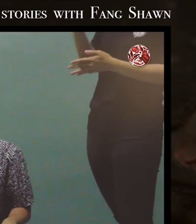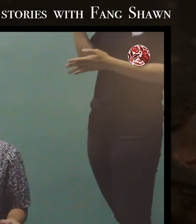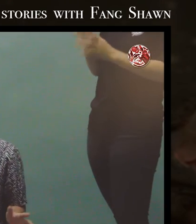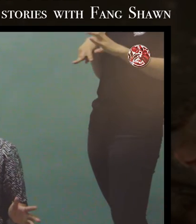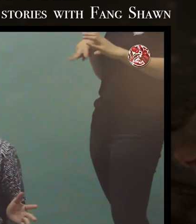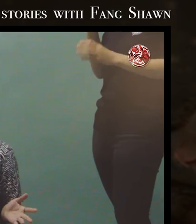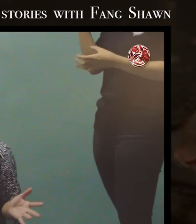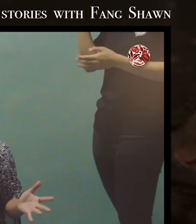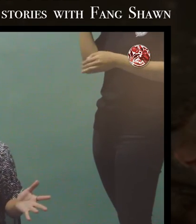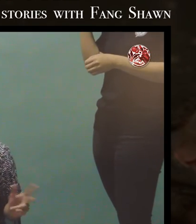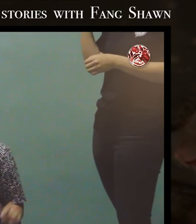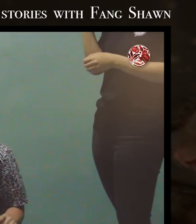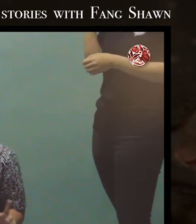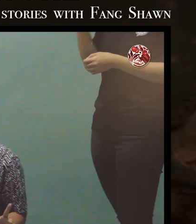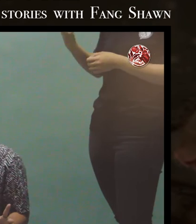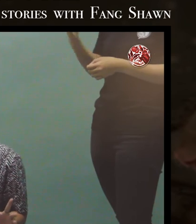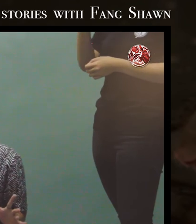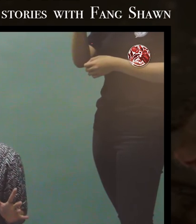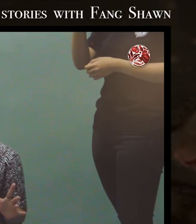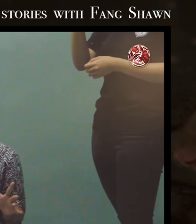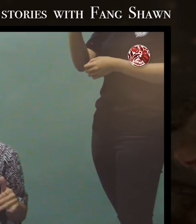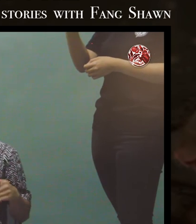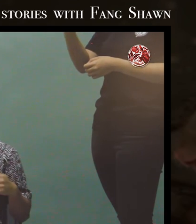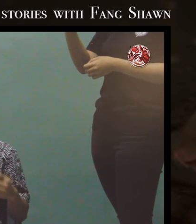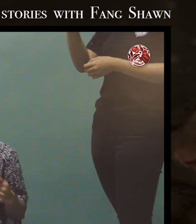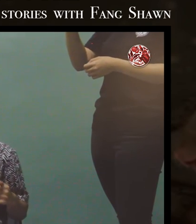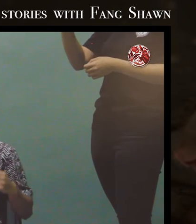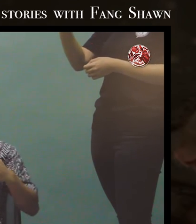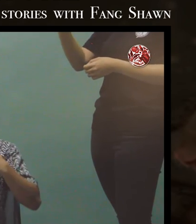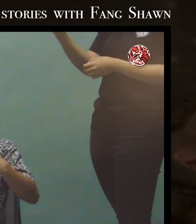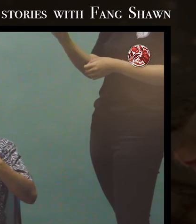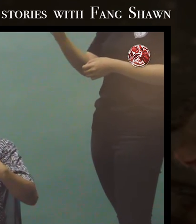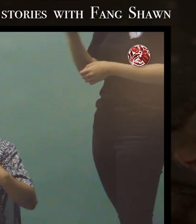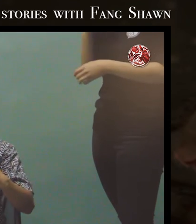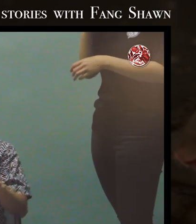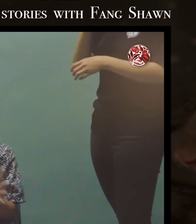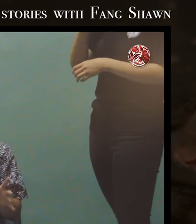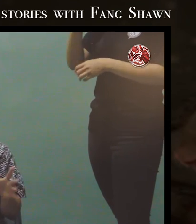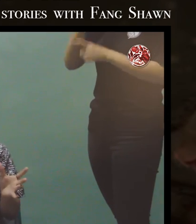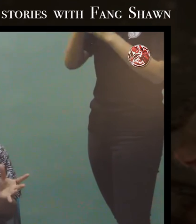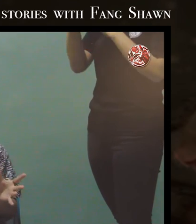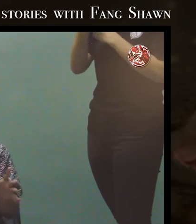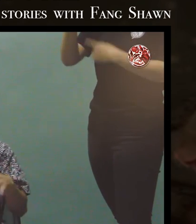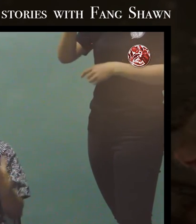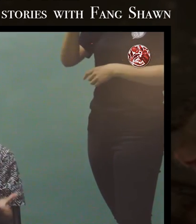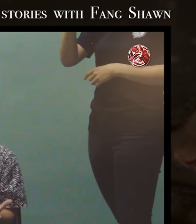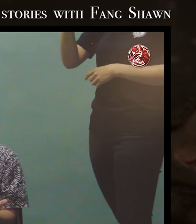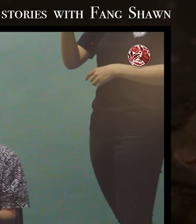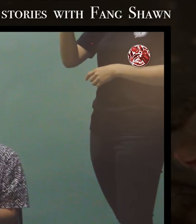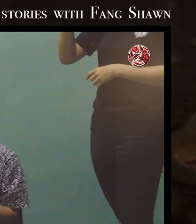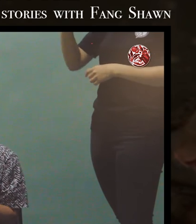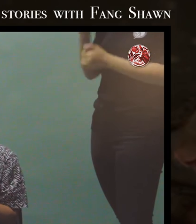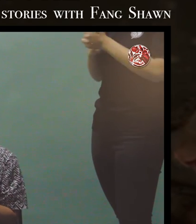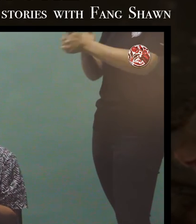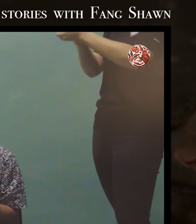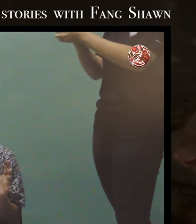easy lah. I mean, how would you suss out whether this guy is ethical or not? But I mean, through time, maybe through observing how the photos come out, you might be able to do